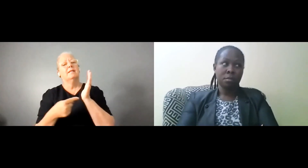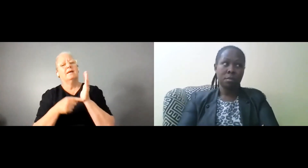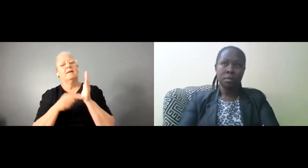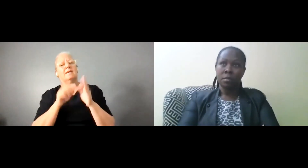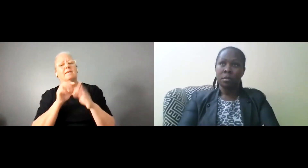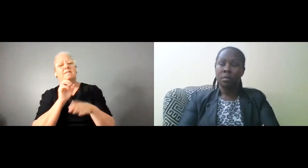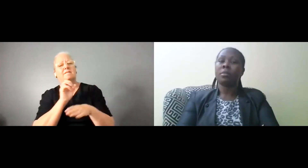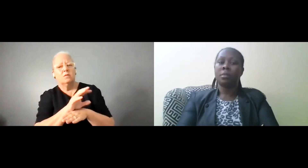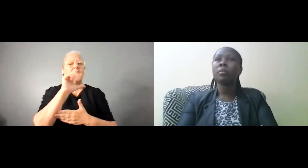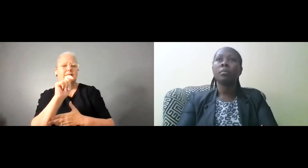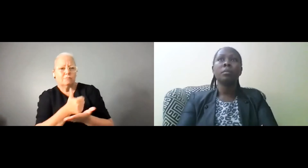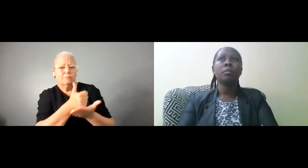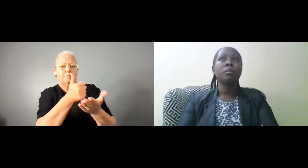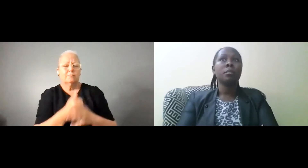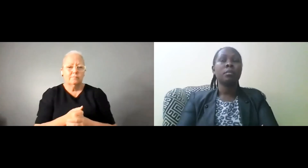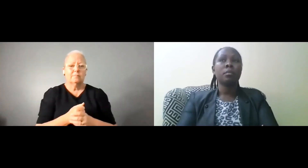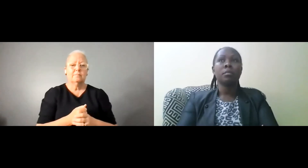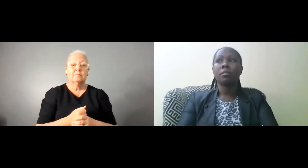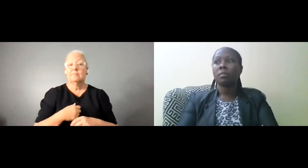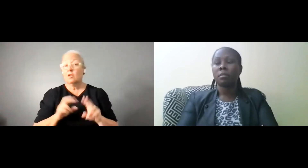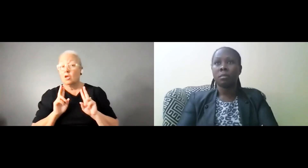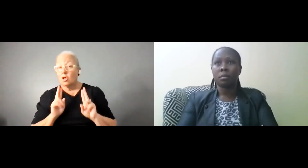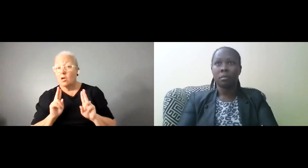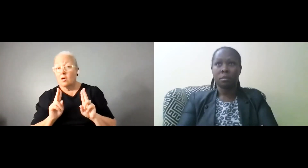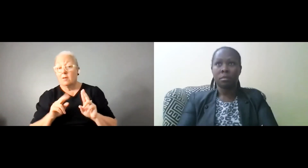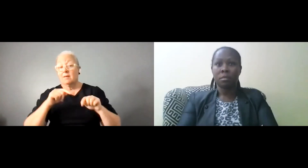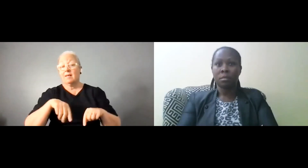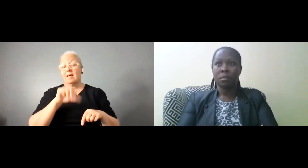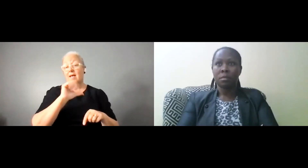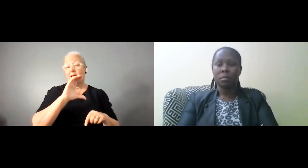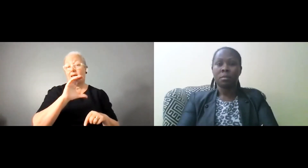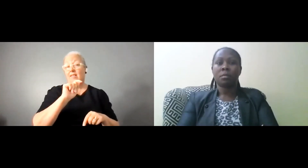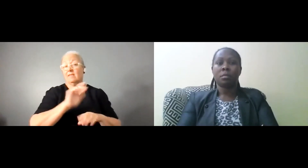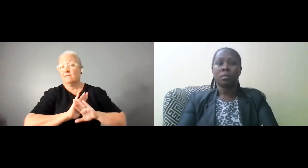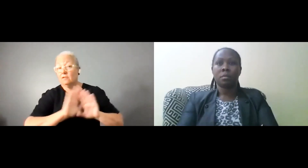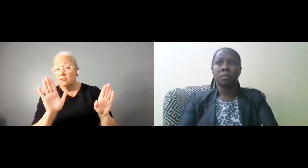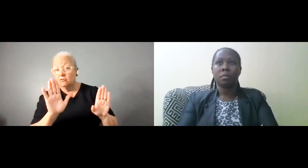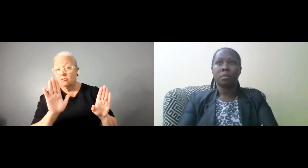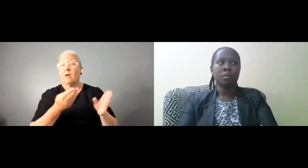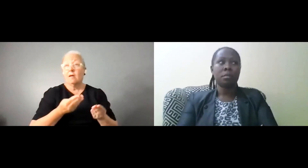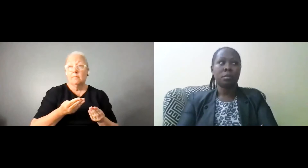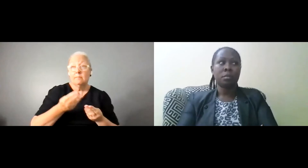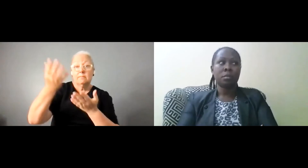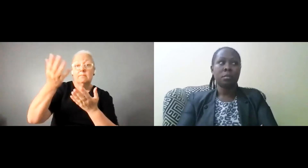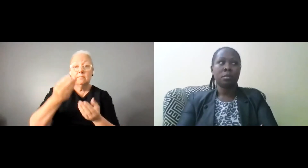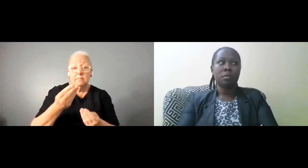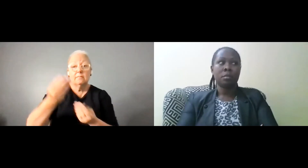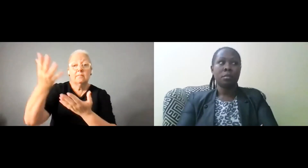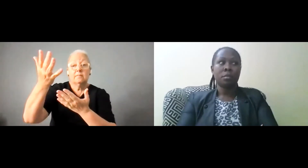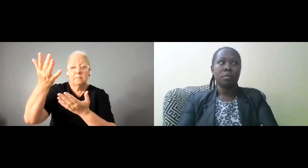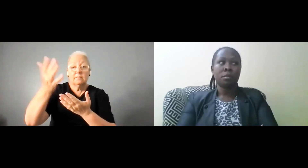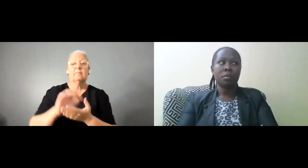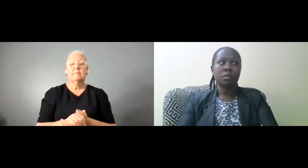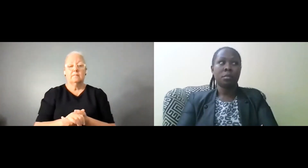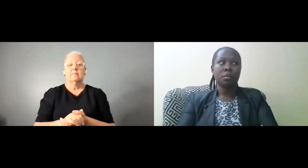updating. And we hope when we finish this act, and to submit to the parliament and